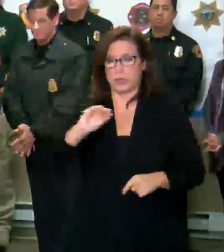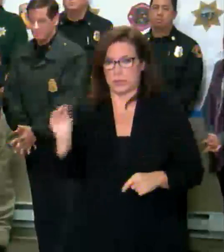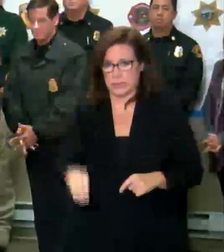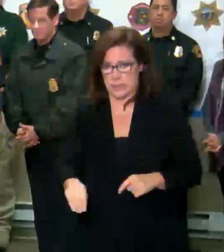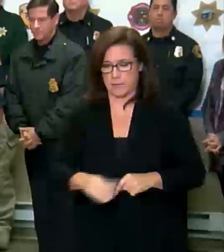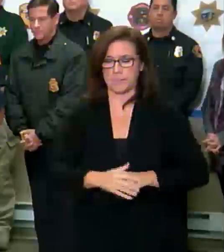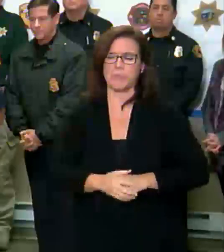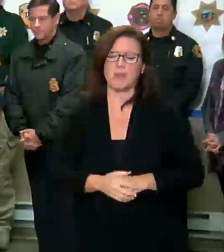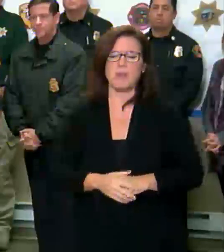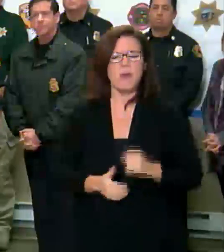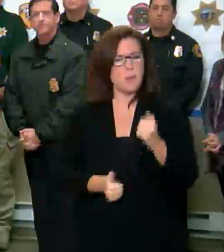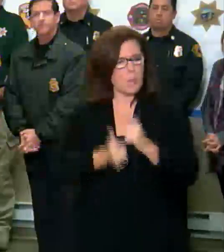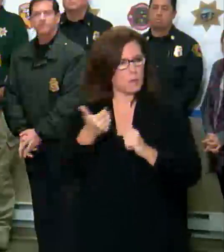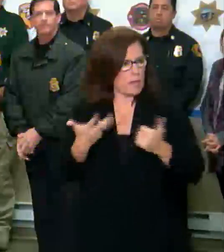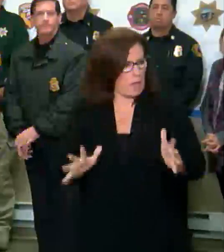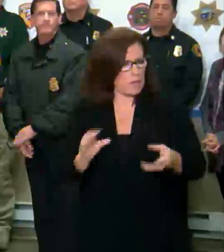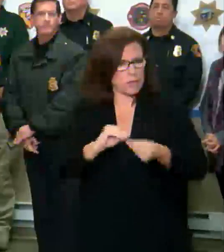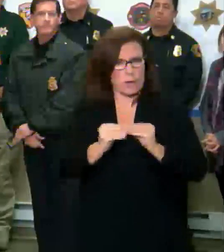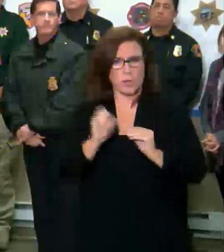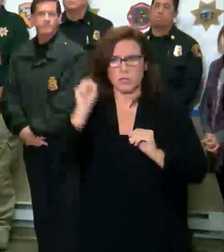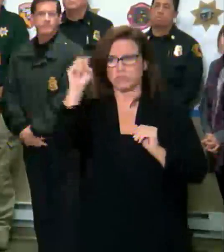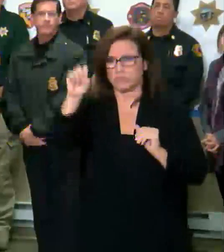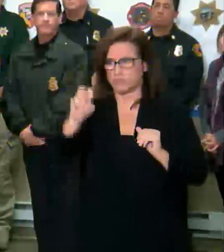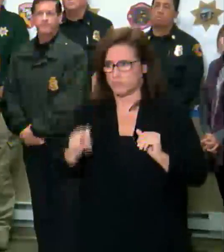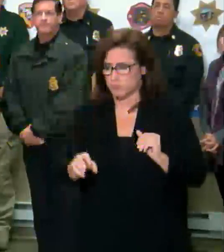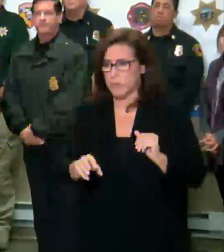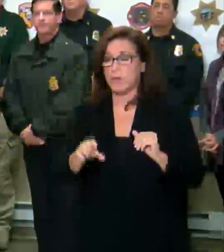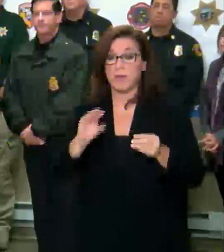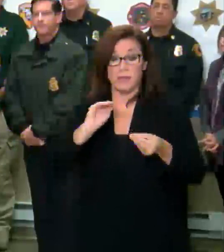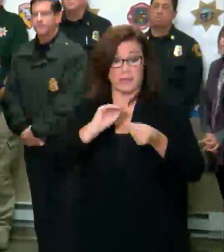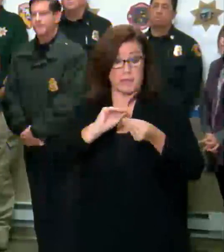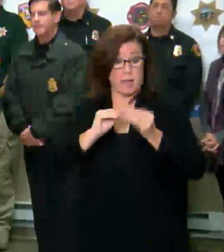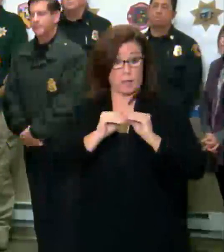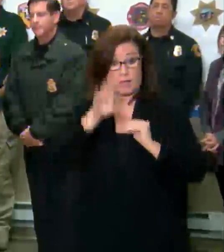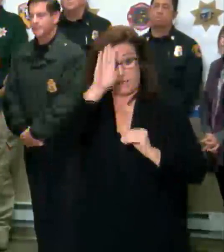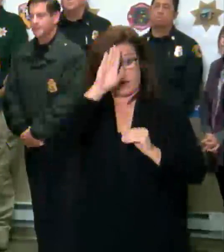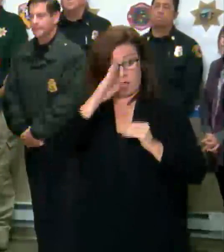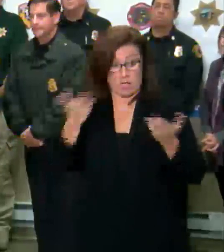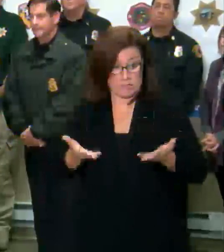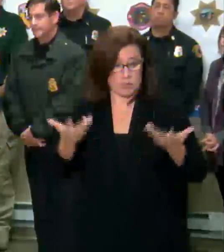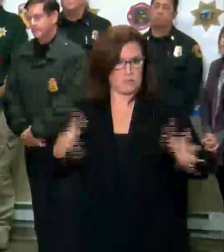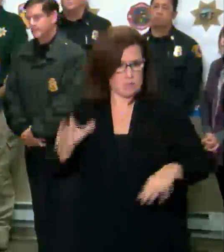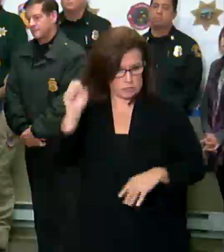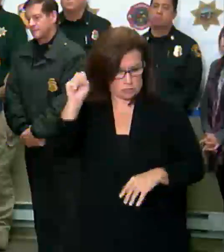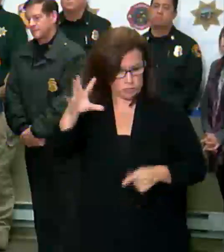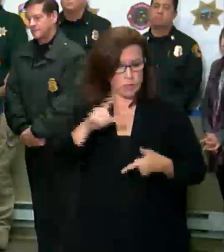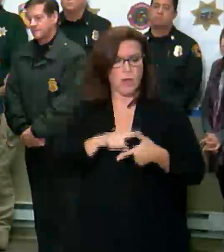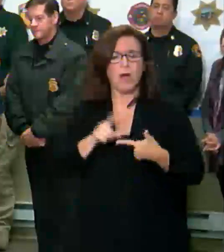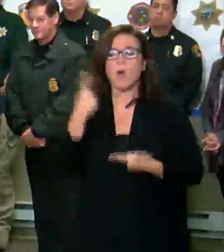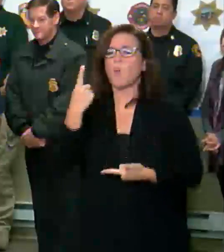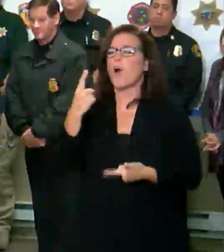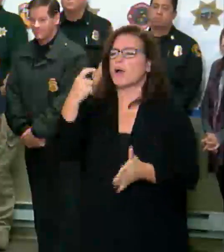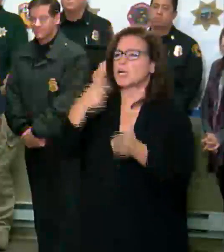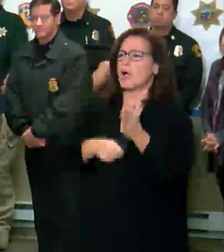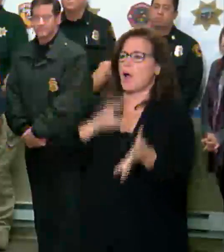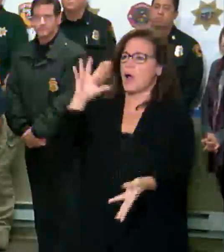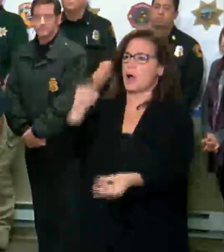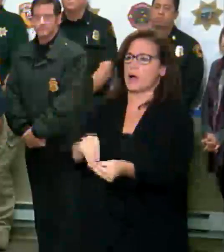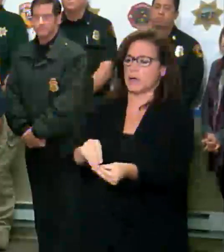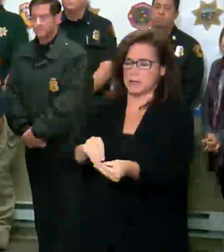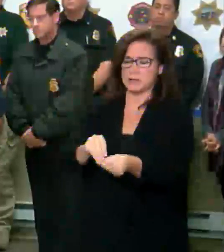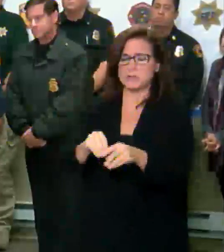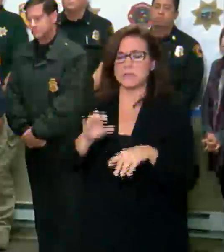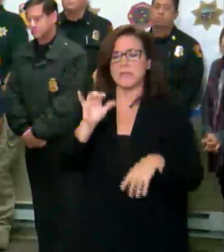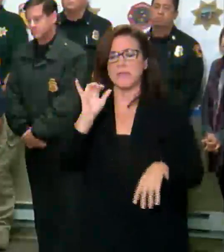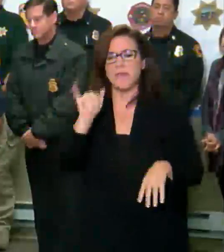numbers have already been referred to with a number of people here. One that has not has been our cost to date is just